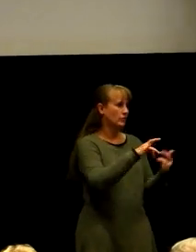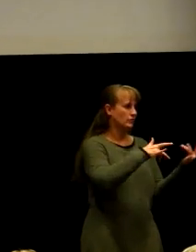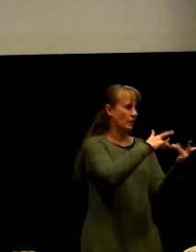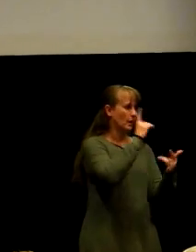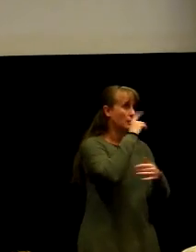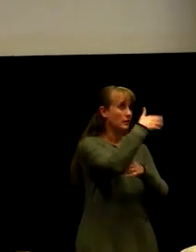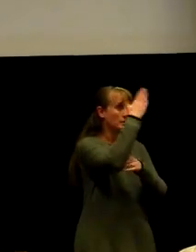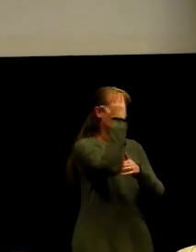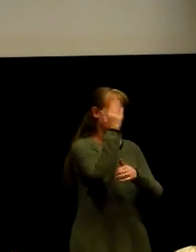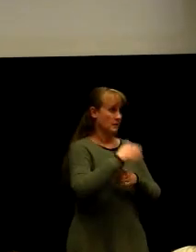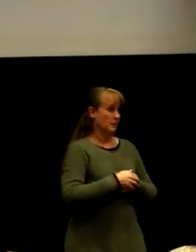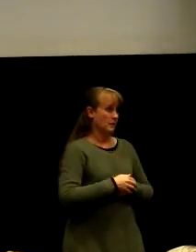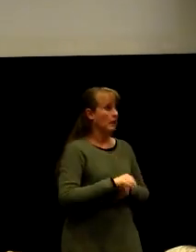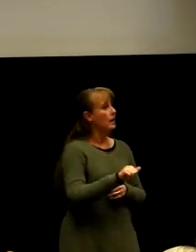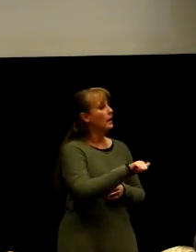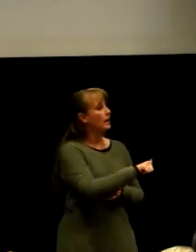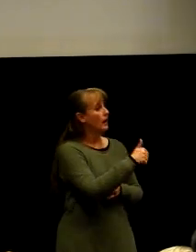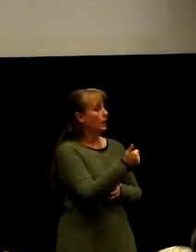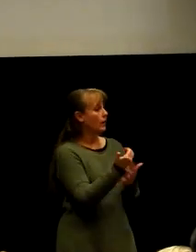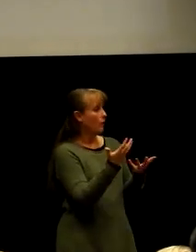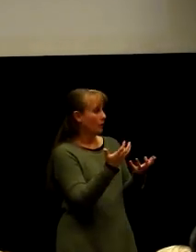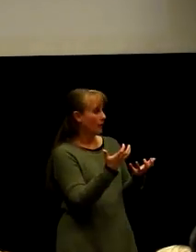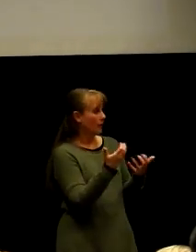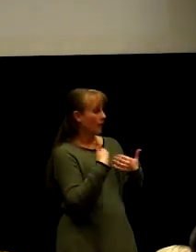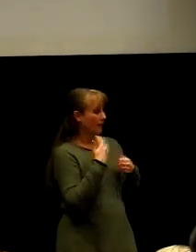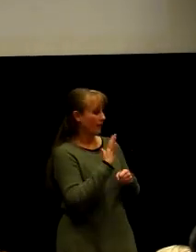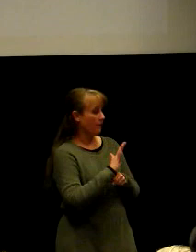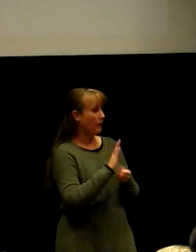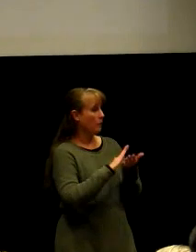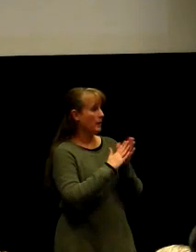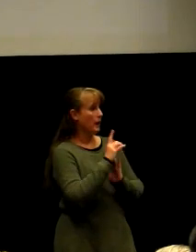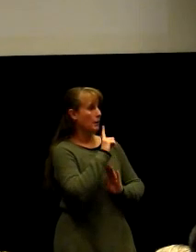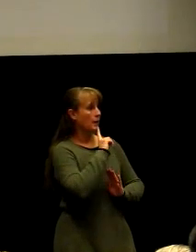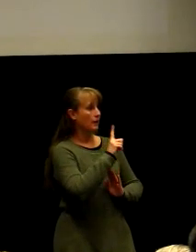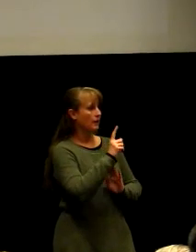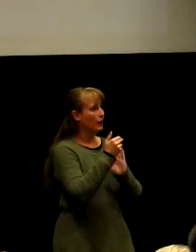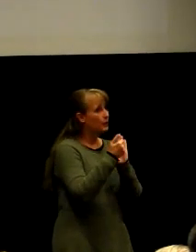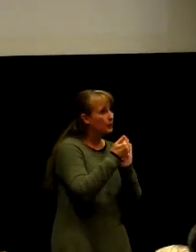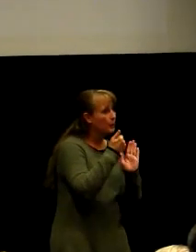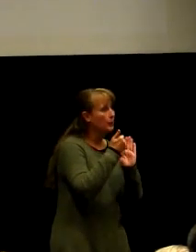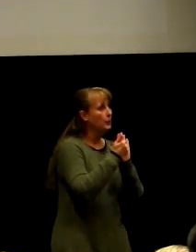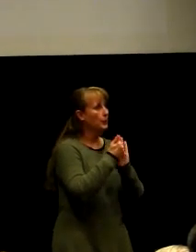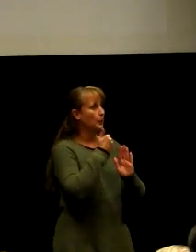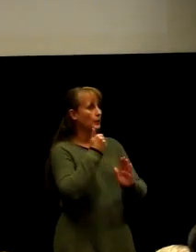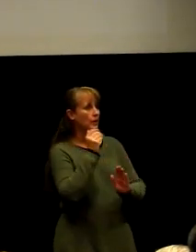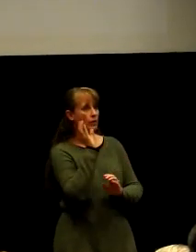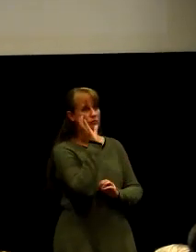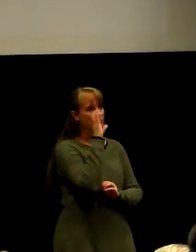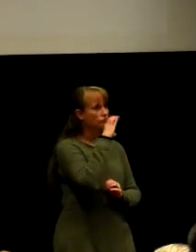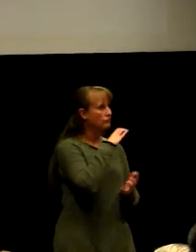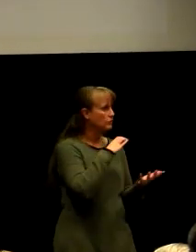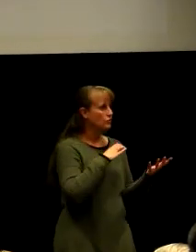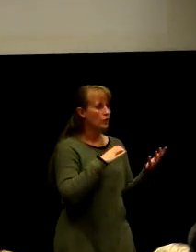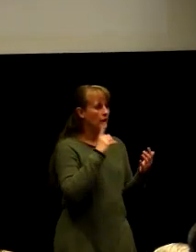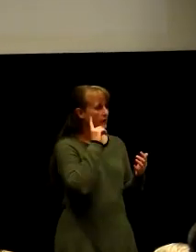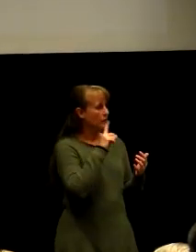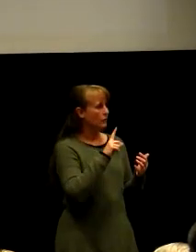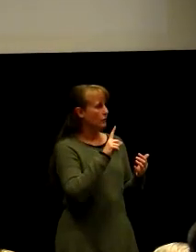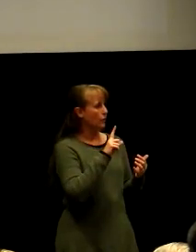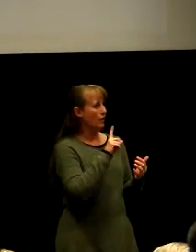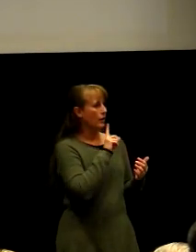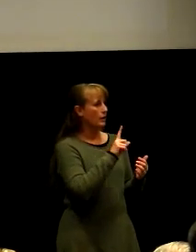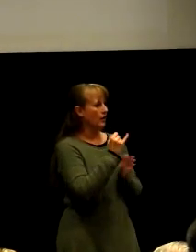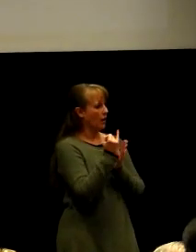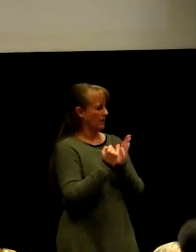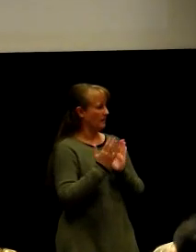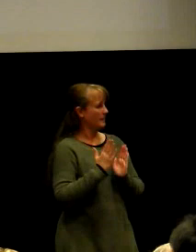space. They also wanted this film to be very cutting edge in an avant-garde sort of way on the artistic